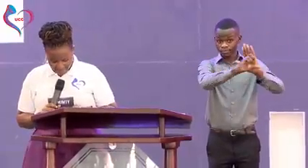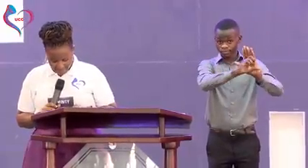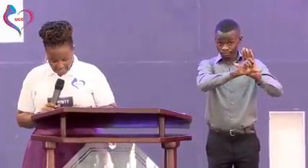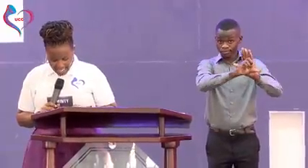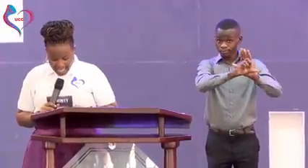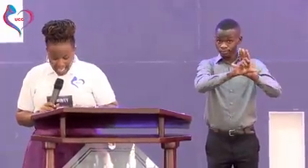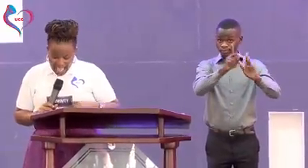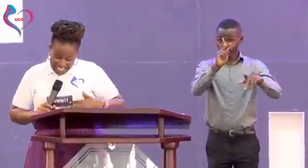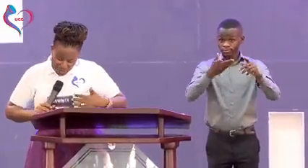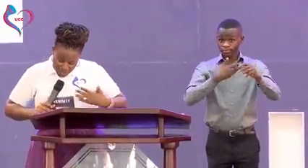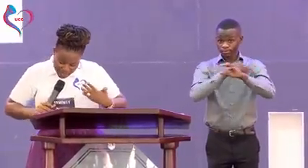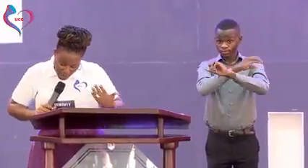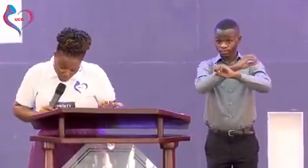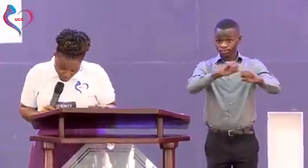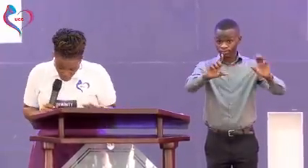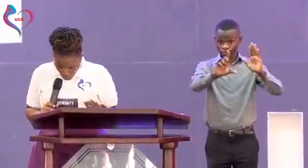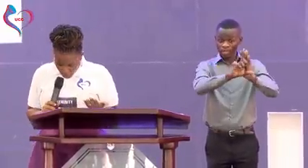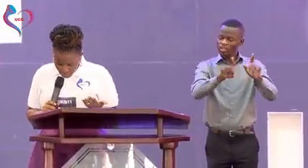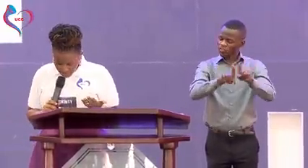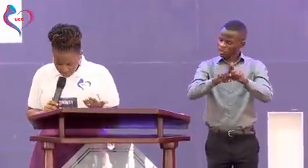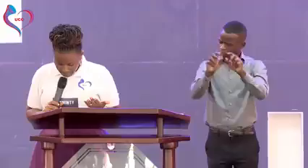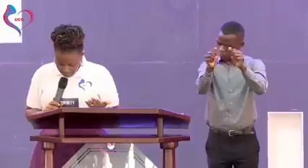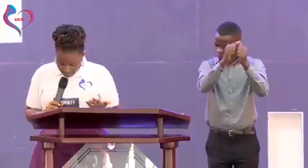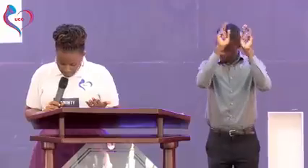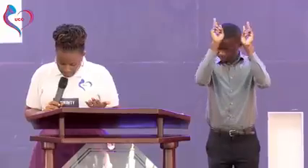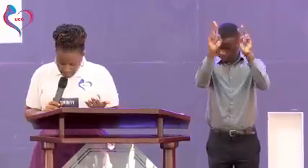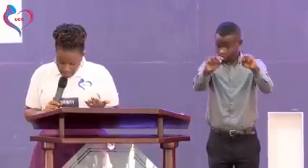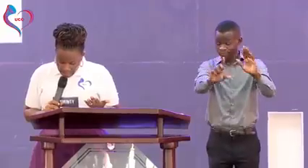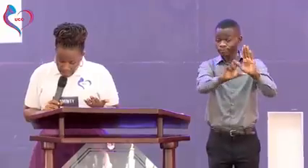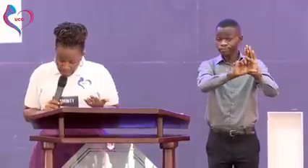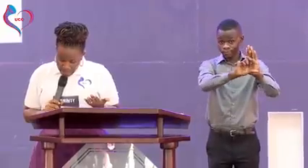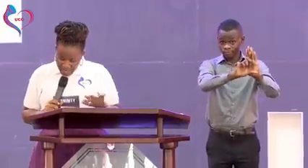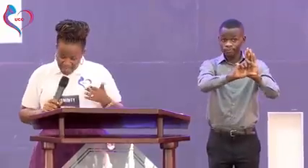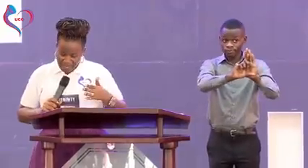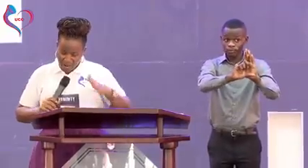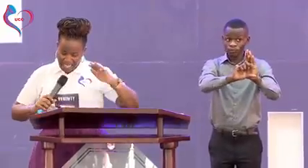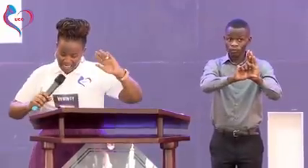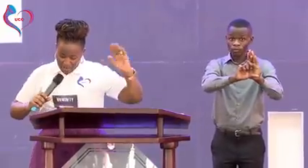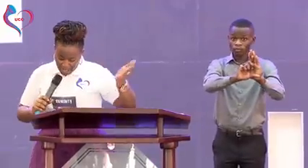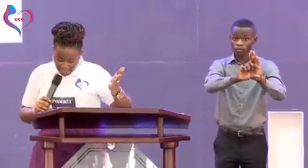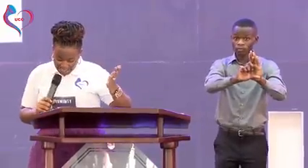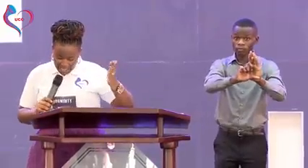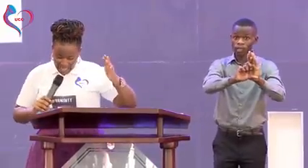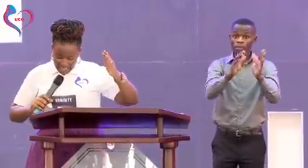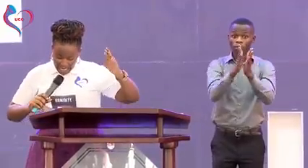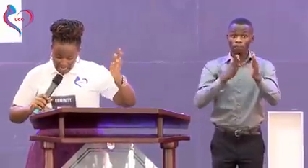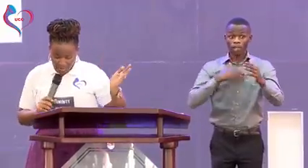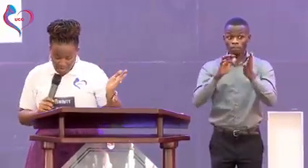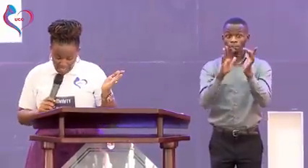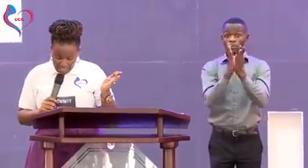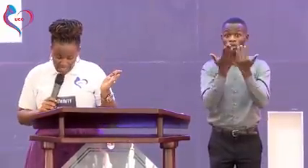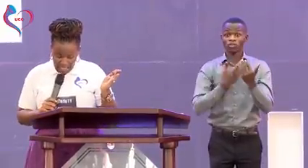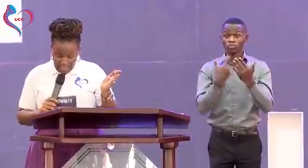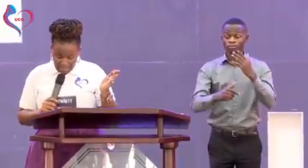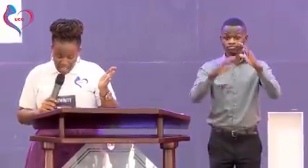materiabo abatalina mateka, as without law, abatali wansi wa mateka. My Bible has a bracket and